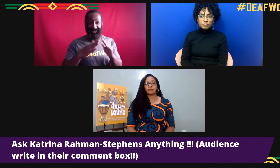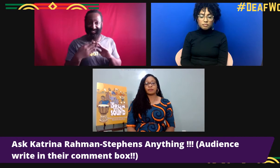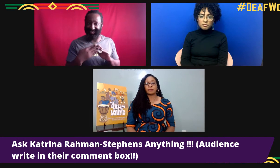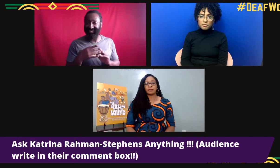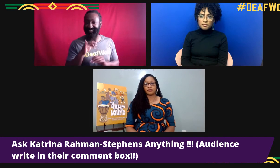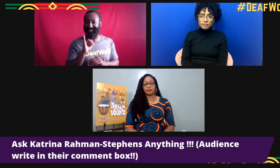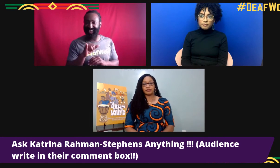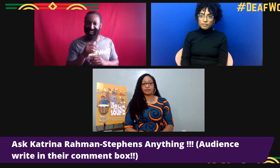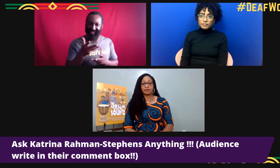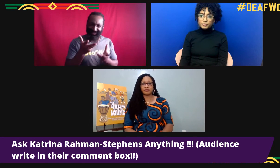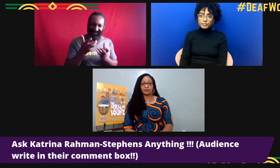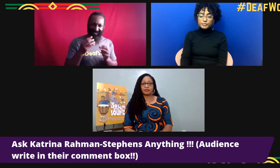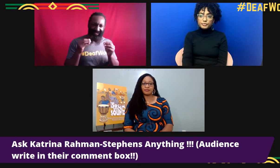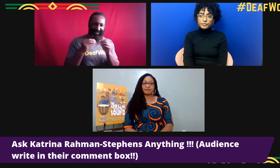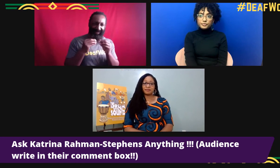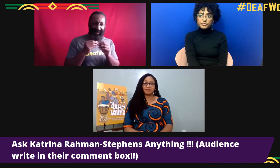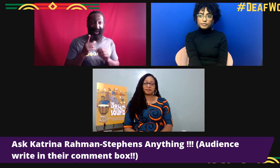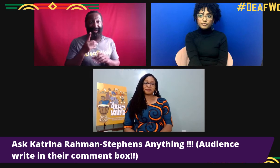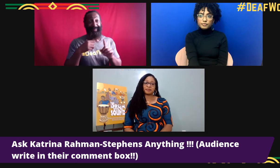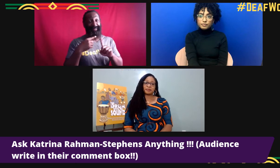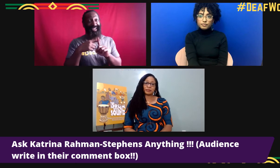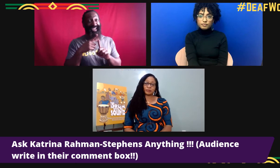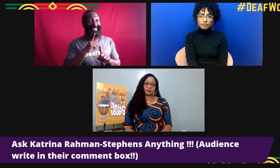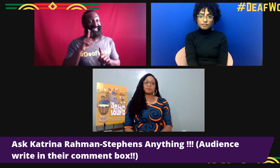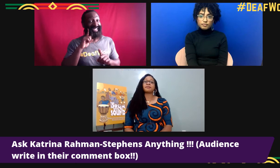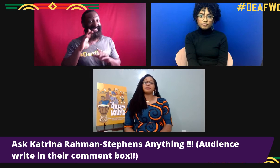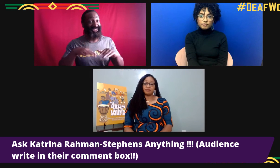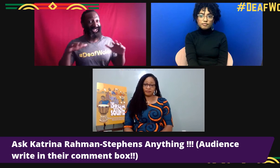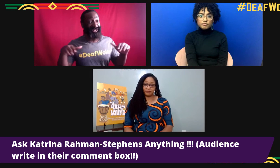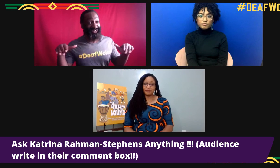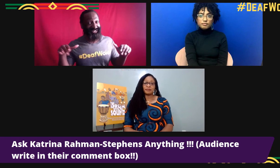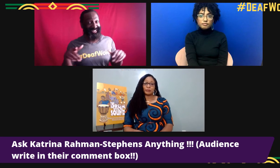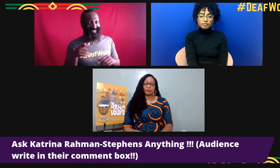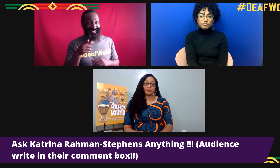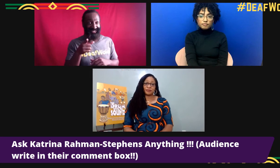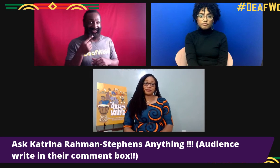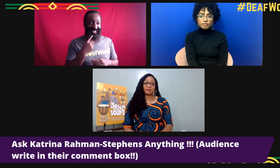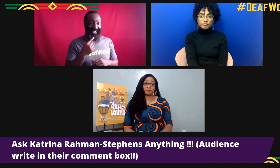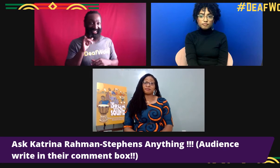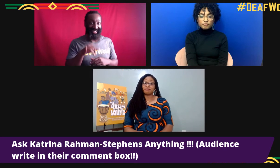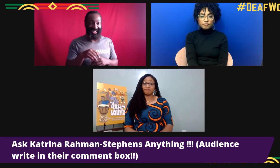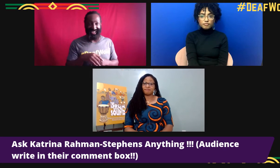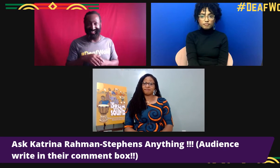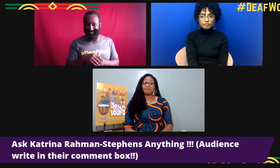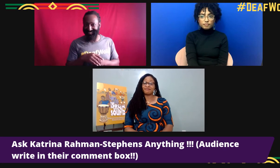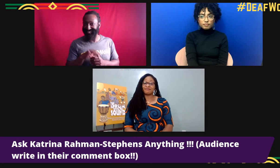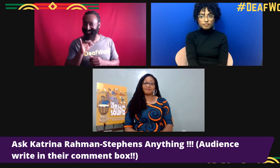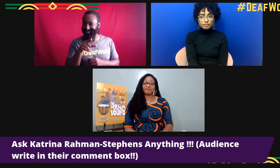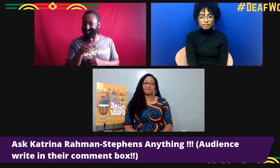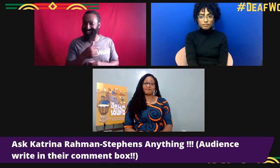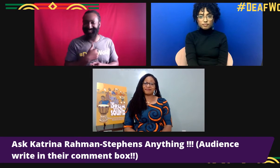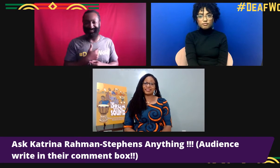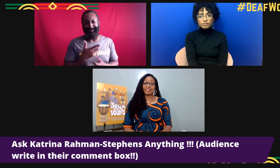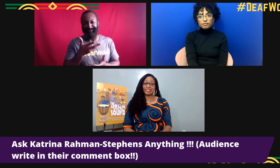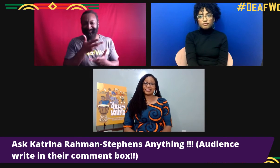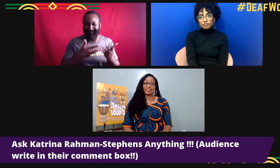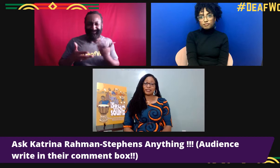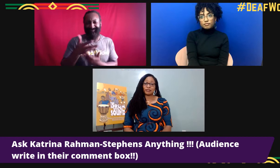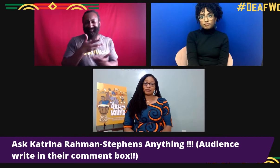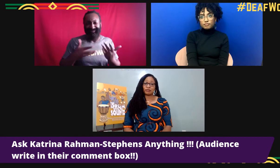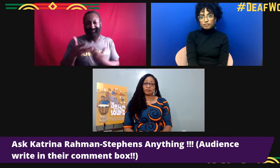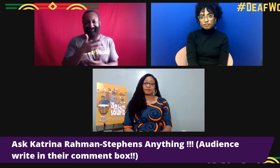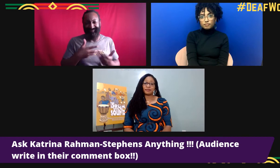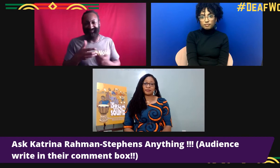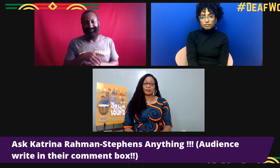Then that's what you said. You miss, kind of interacting with the deaf community. And you said this is about deaf